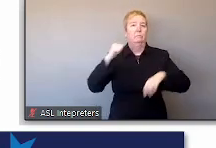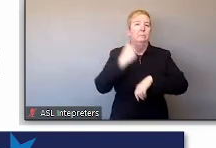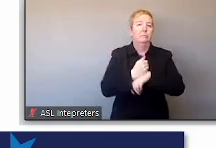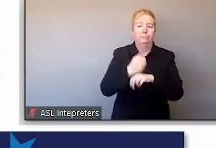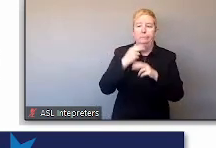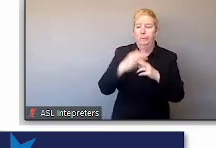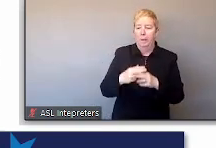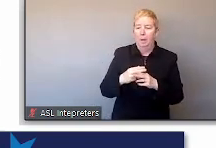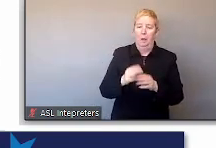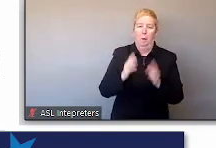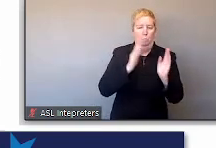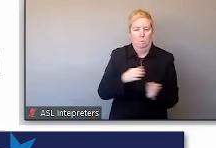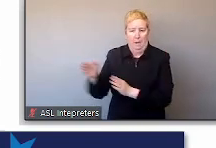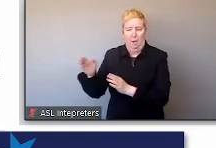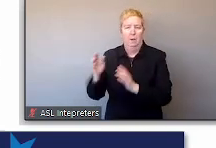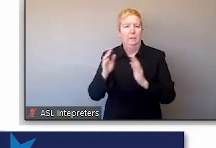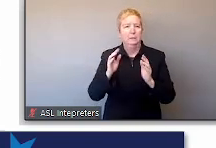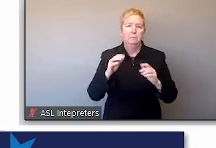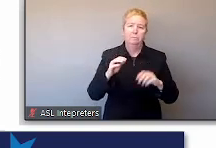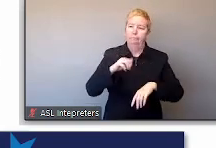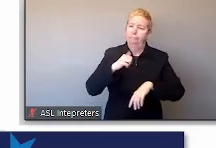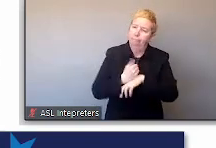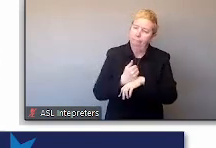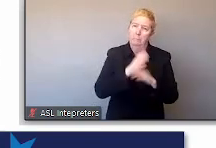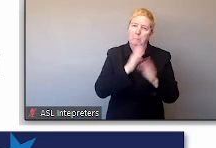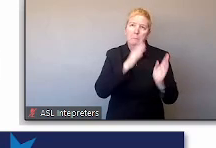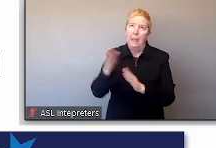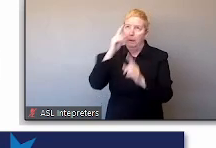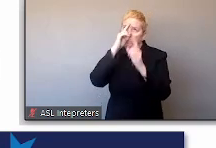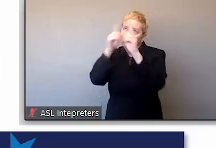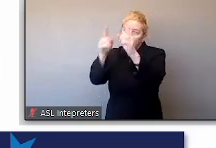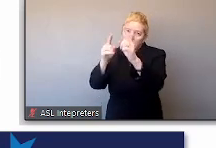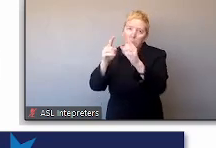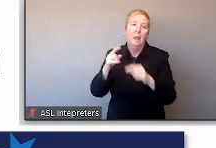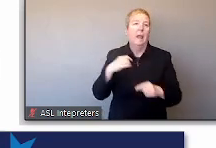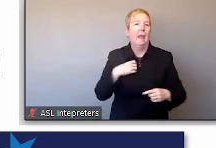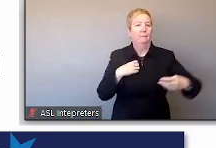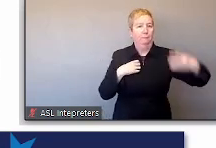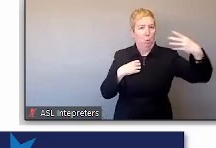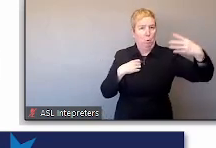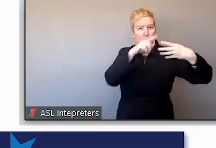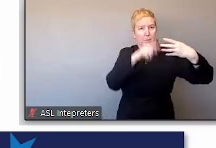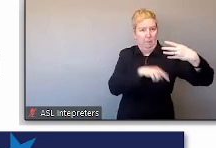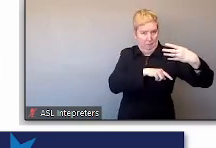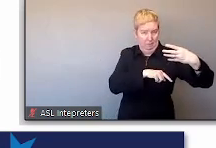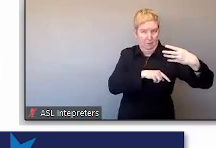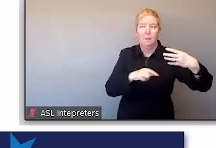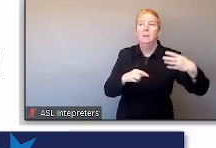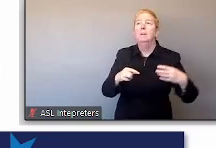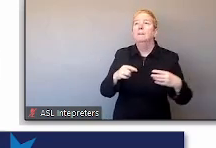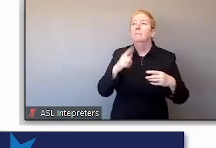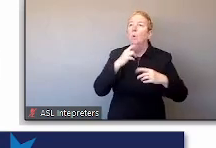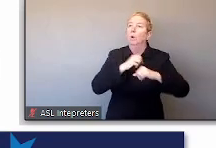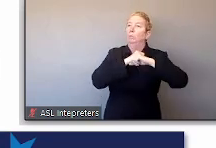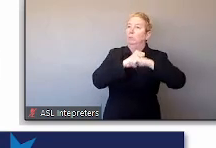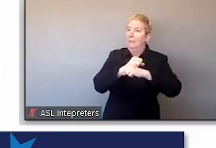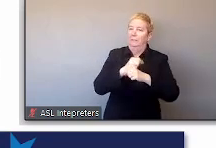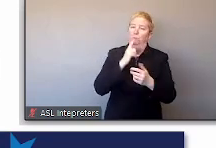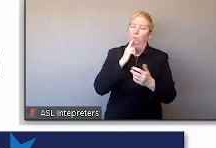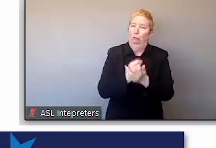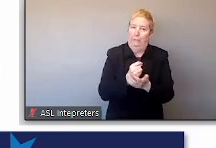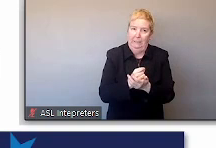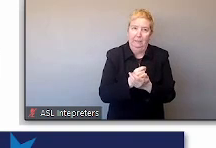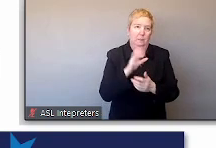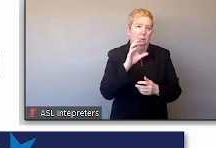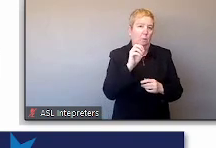plan focusing on 4 key goals. One is protecting against and treating COVID-19 more immediately. Second